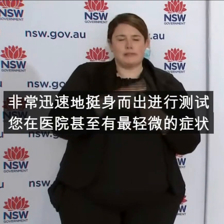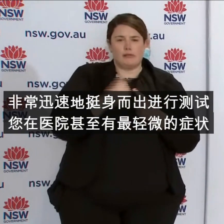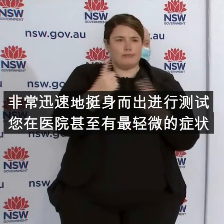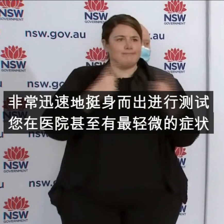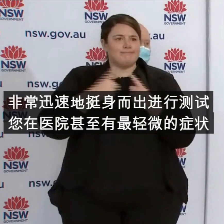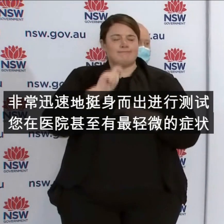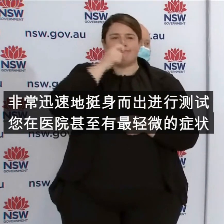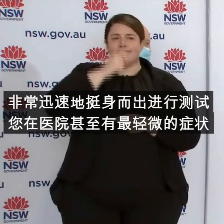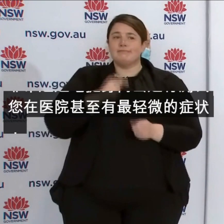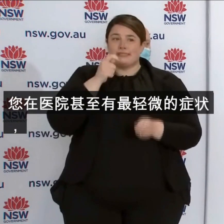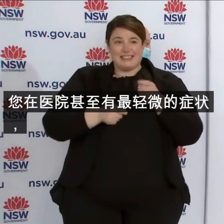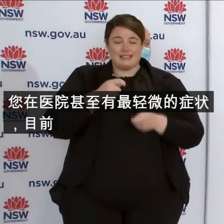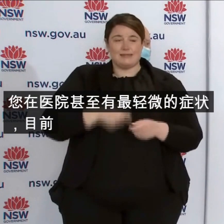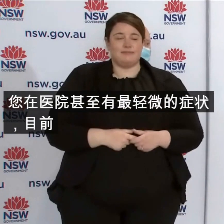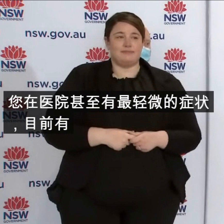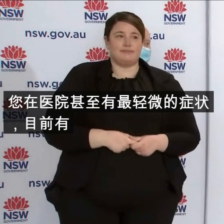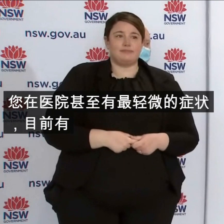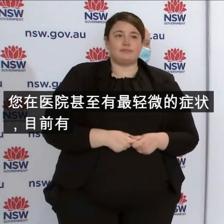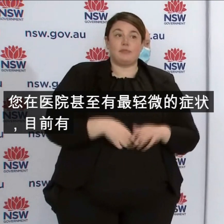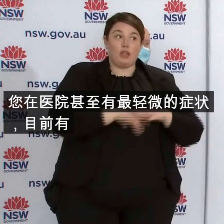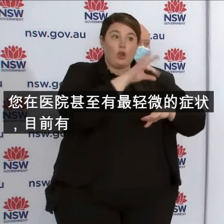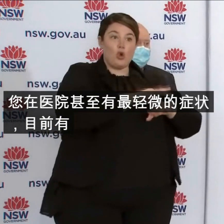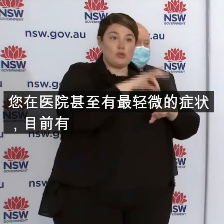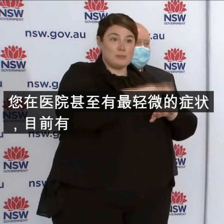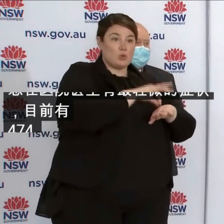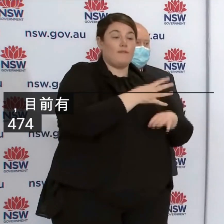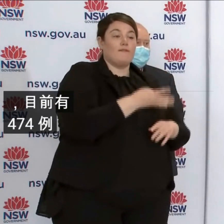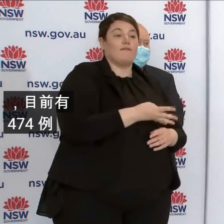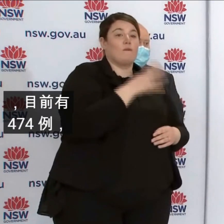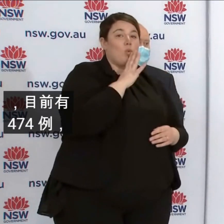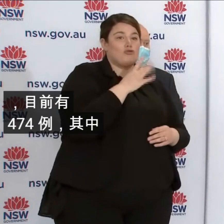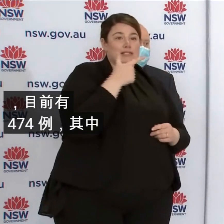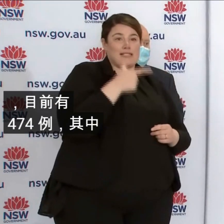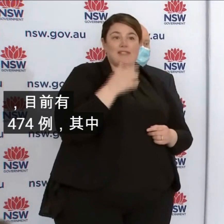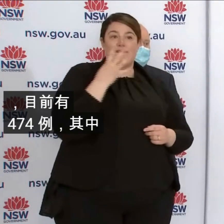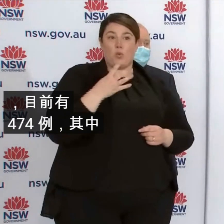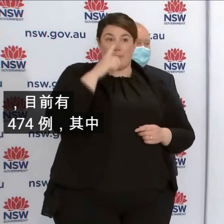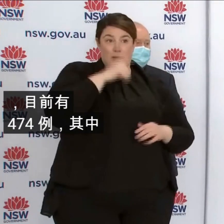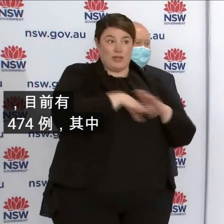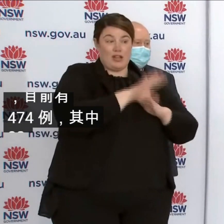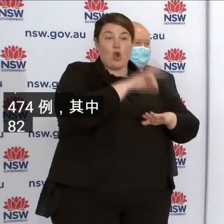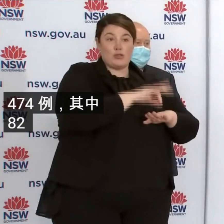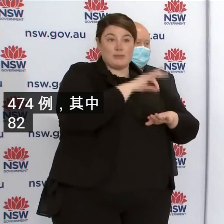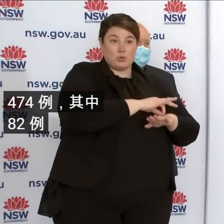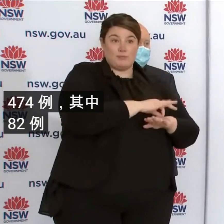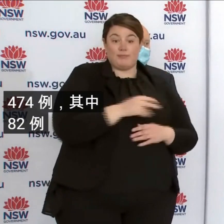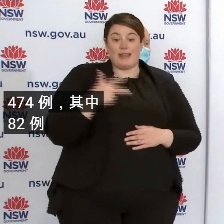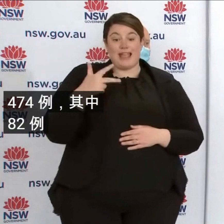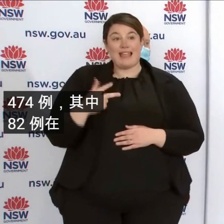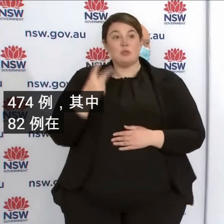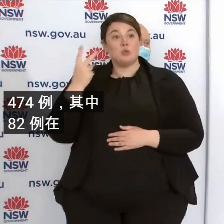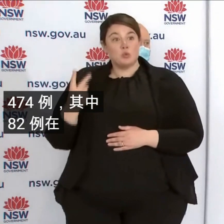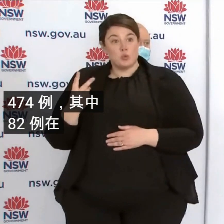symptoms. In hospital, there are currently 474 cases. 82 of